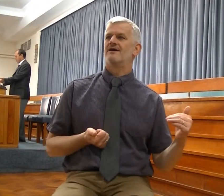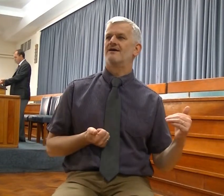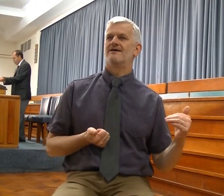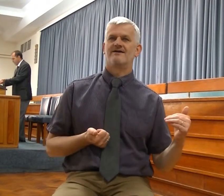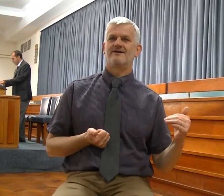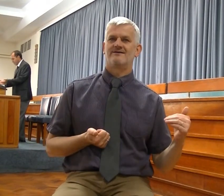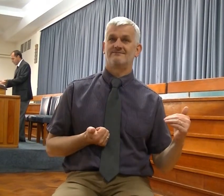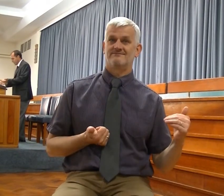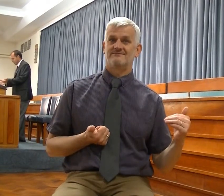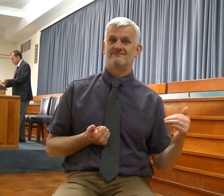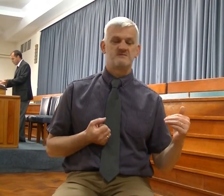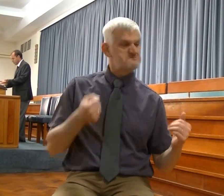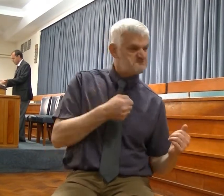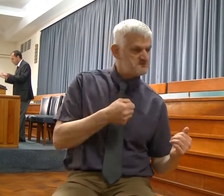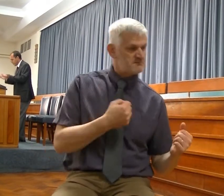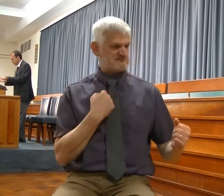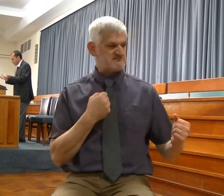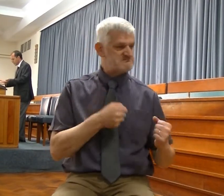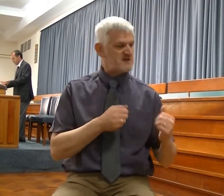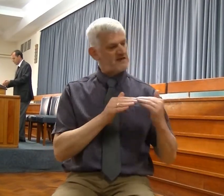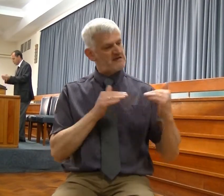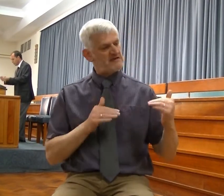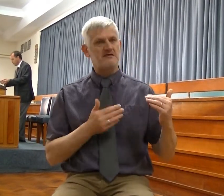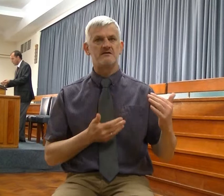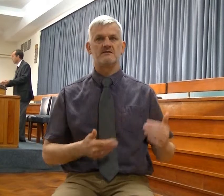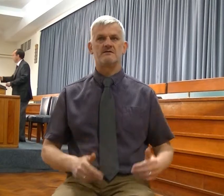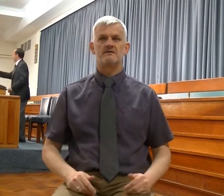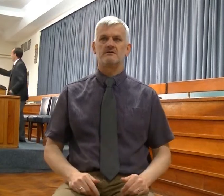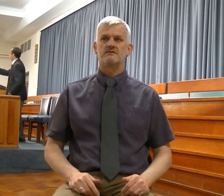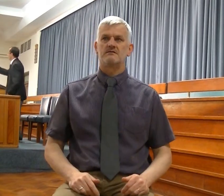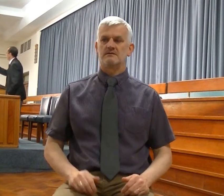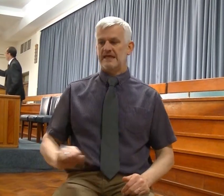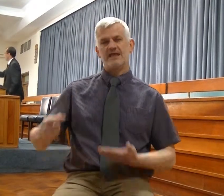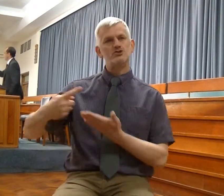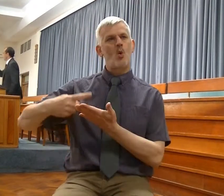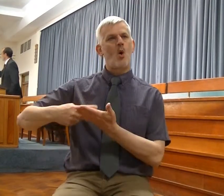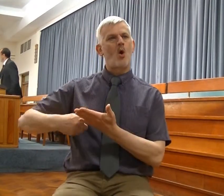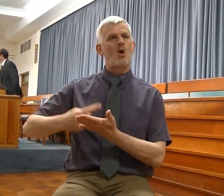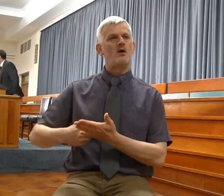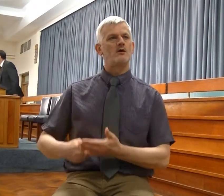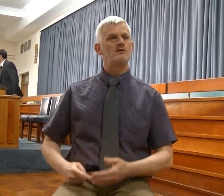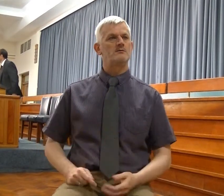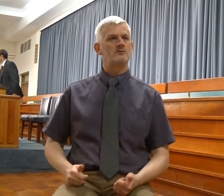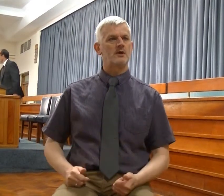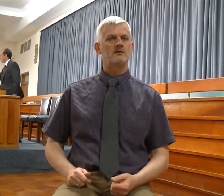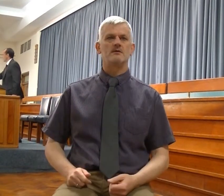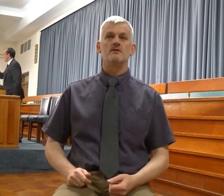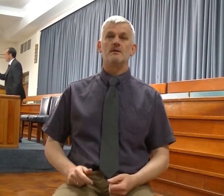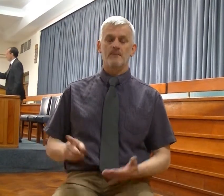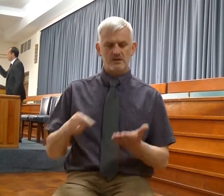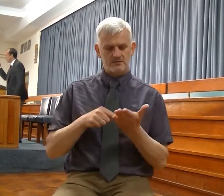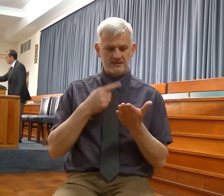happened to him? While being on that cross, he heard something, because remember, he feared